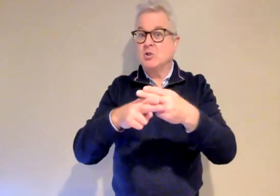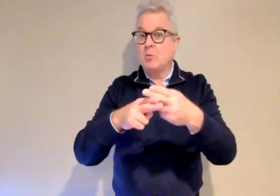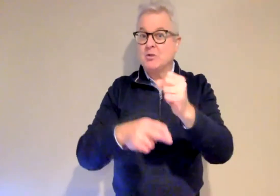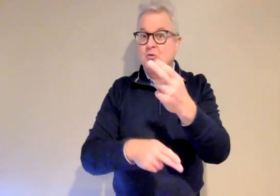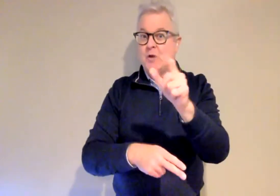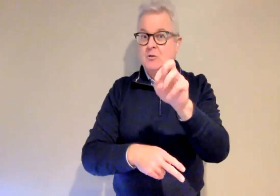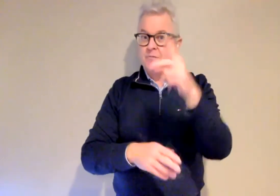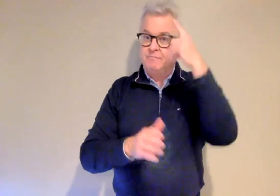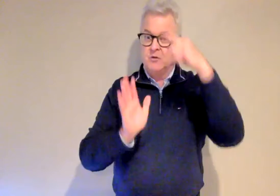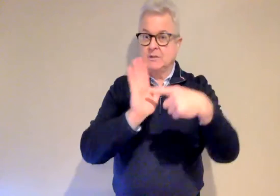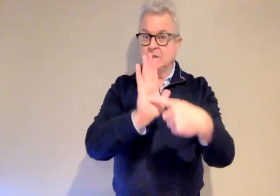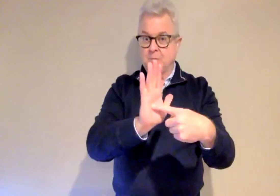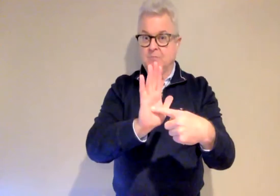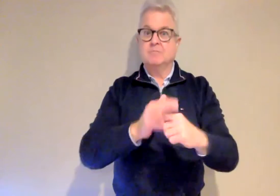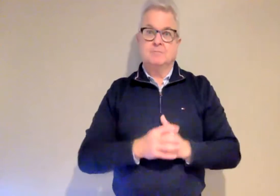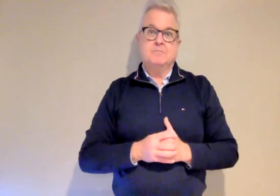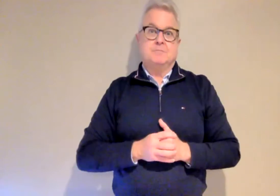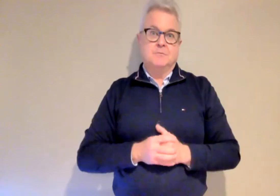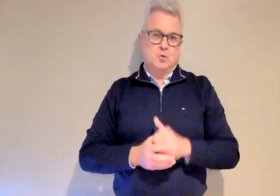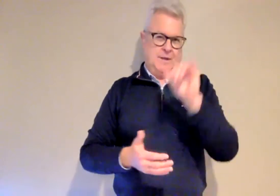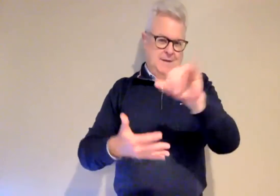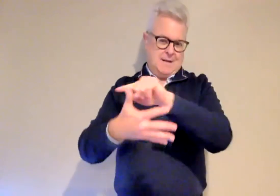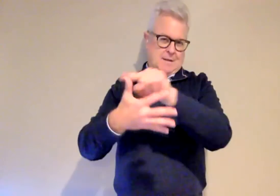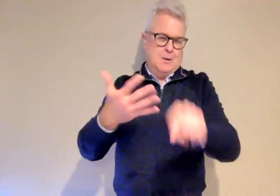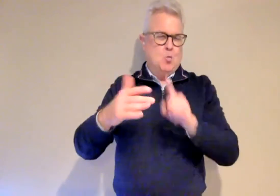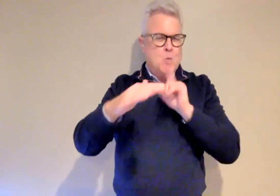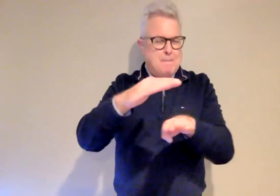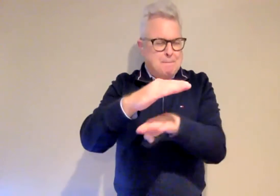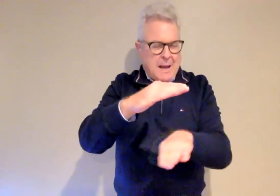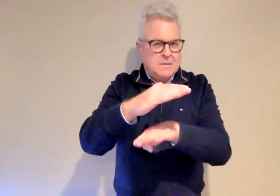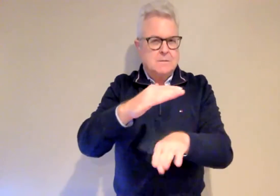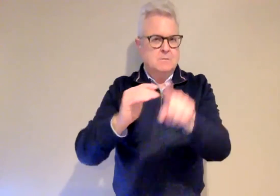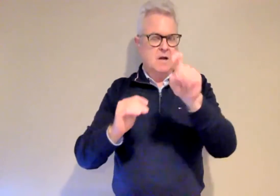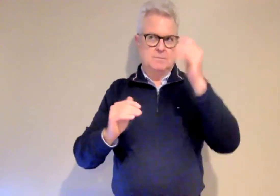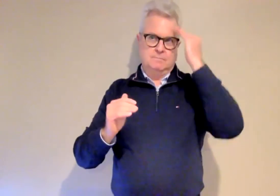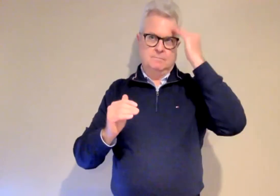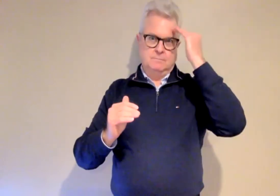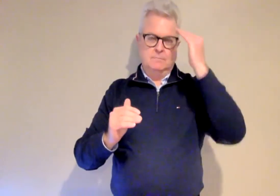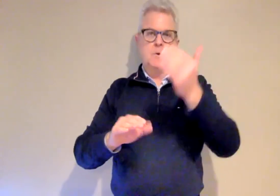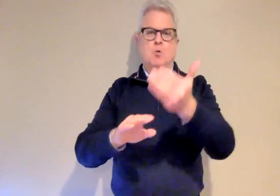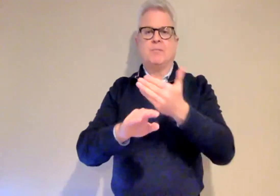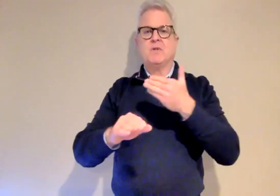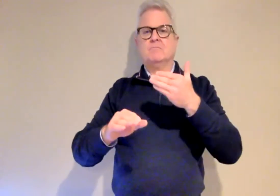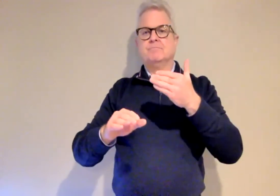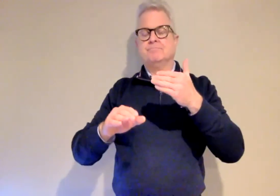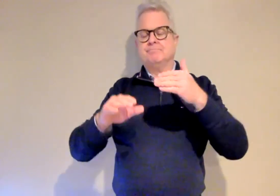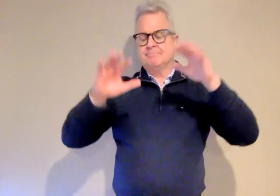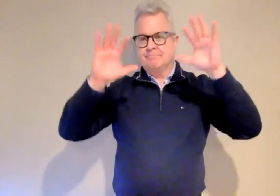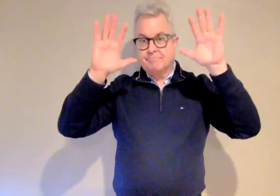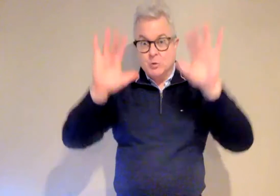well, because you may have to go to a shelter. Okay, so these are the basic necessities you may need to think